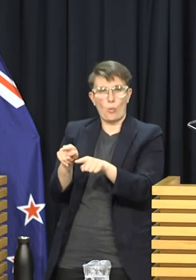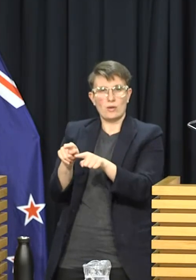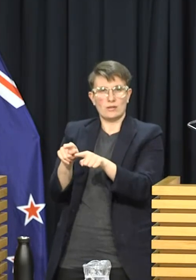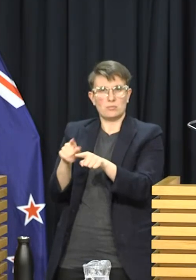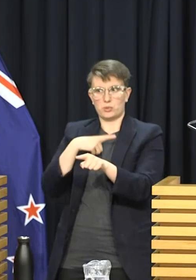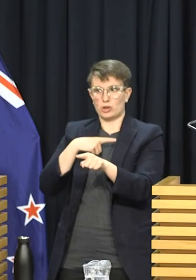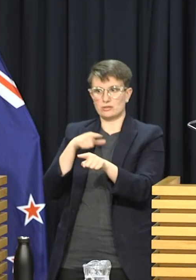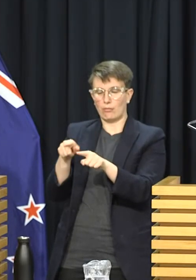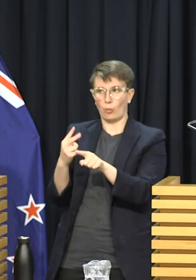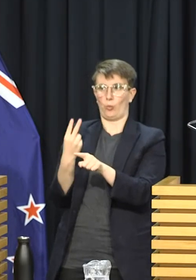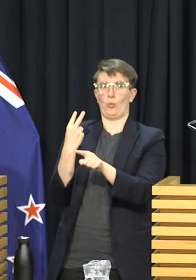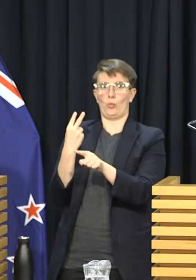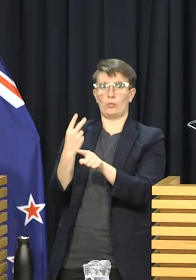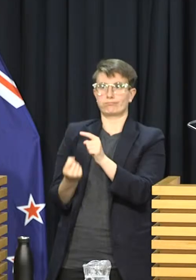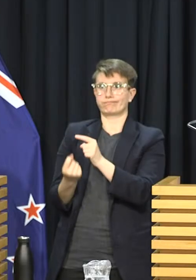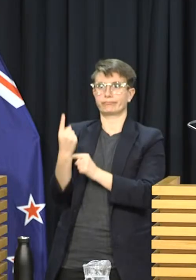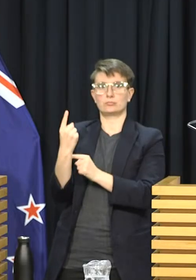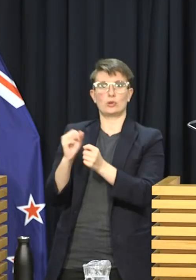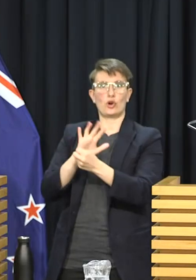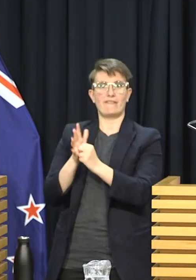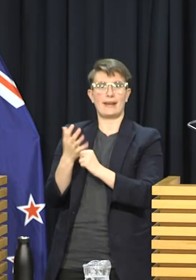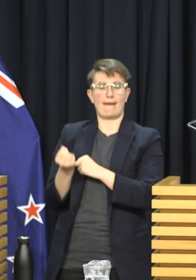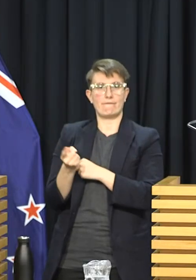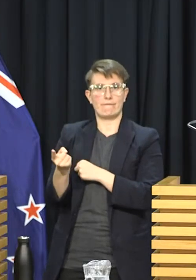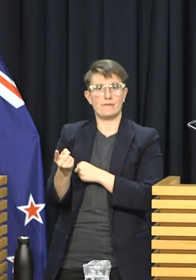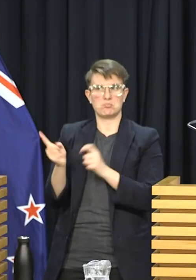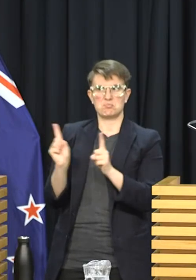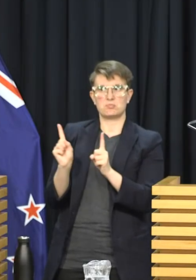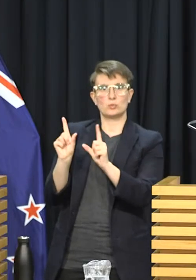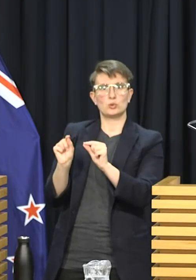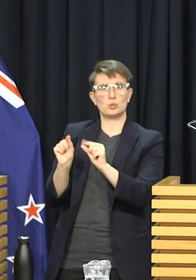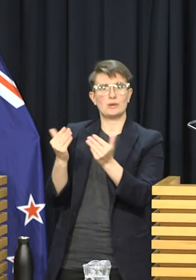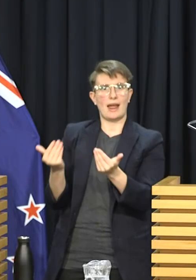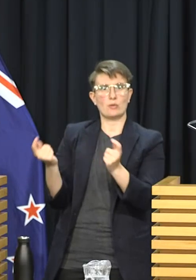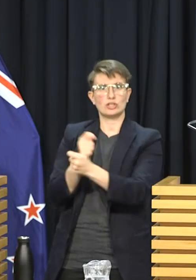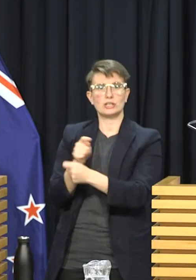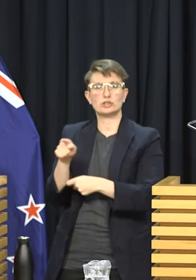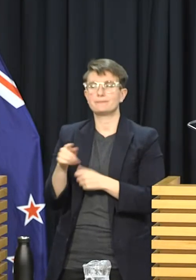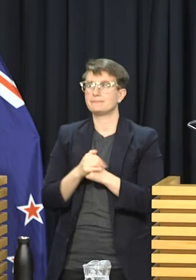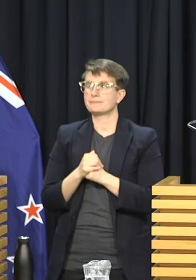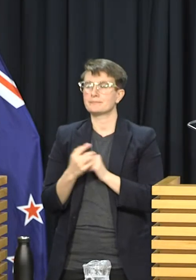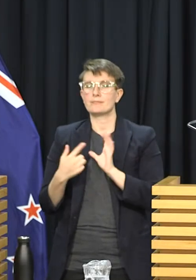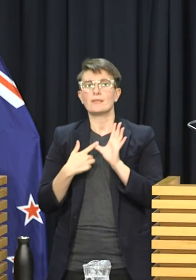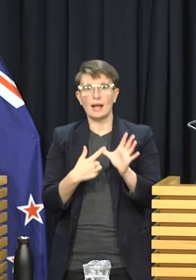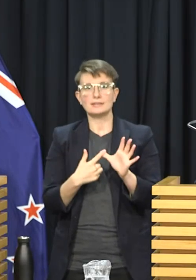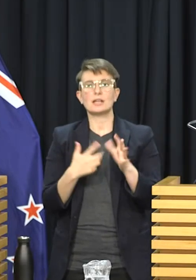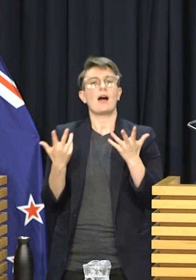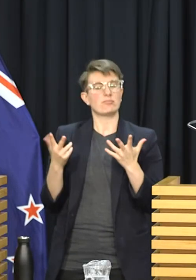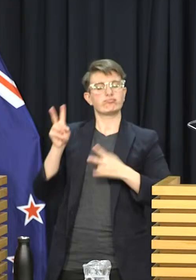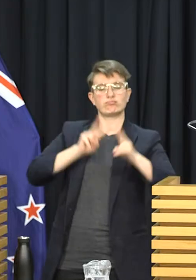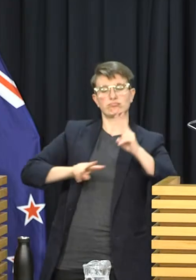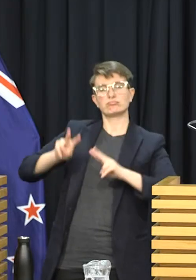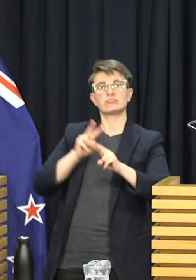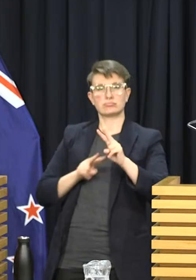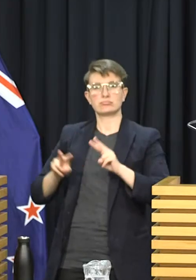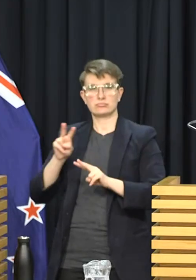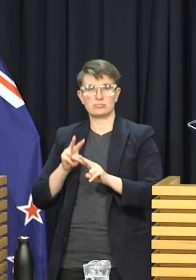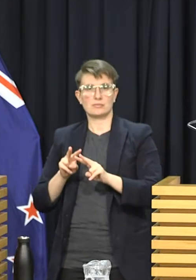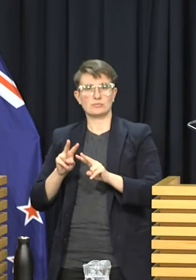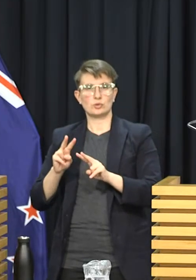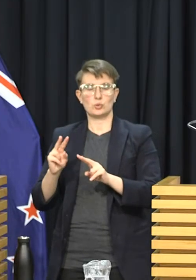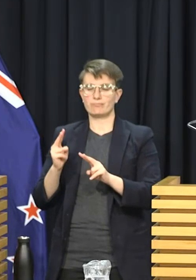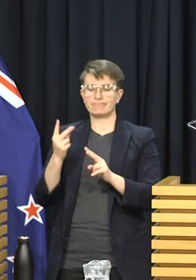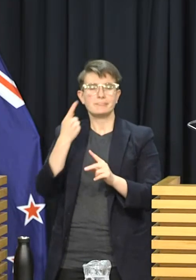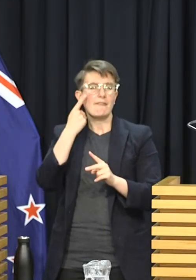the Grand Millennium. That includes looking at positive cases that have been at the Grand Millennium and trying to identify whether there are any